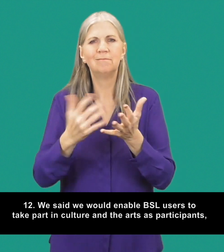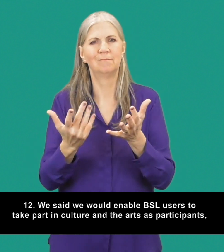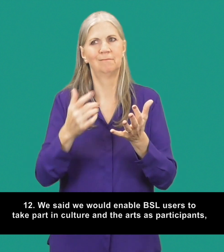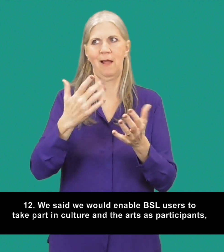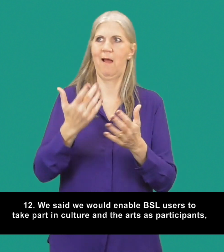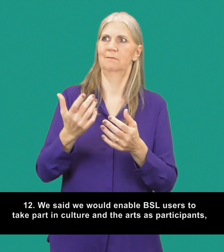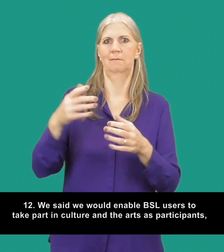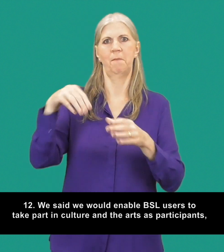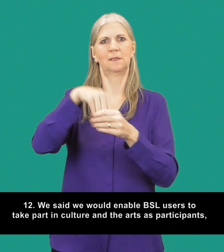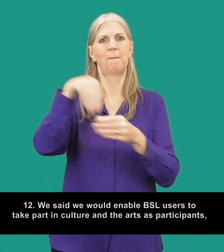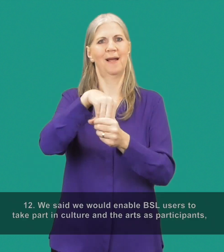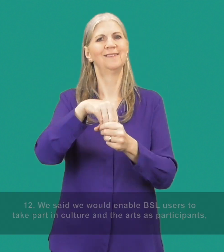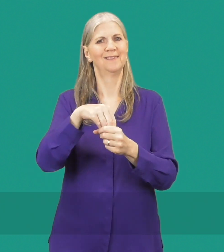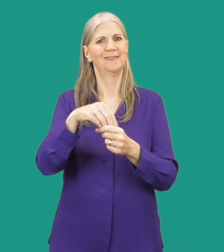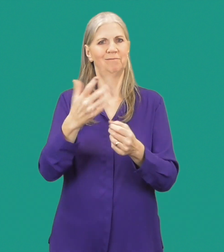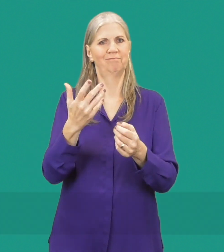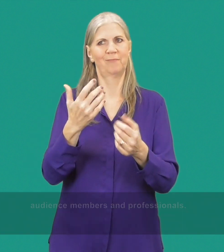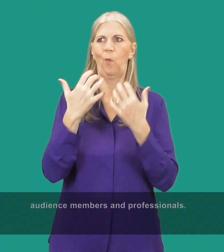audience members, and professionals.